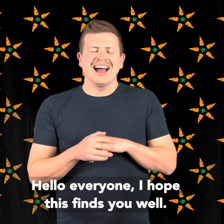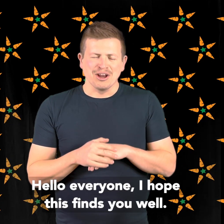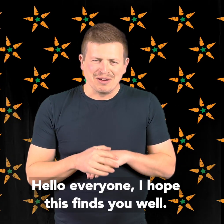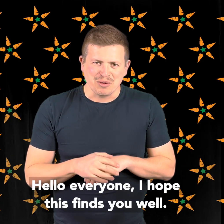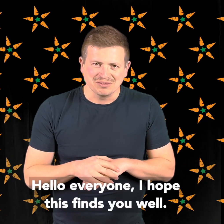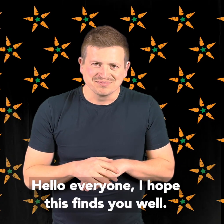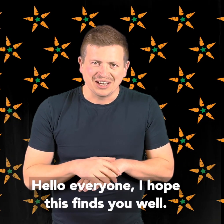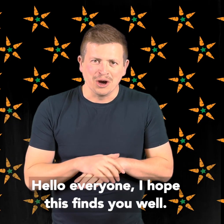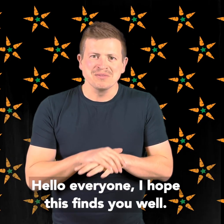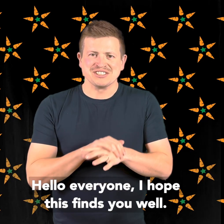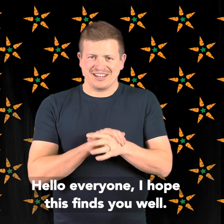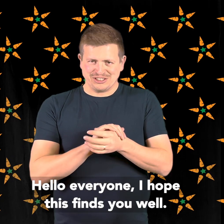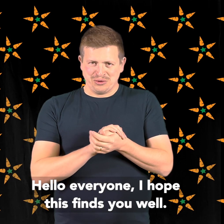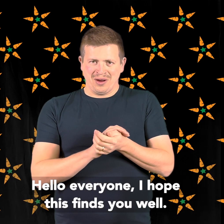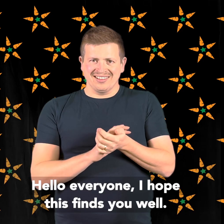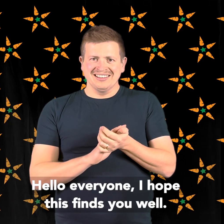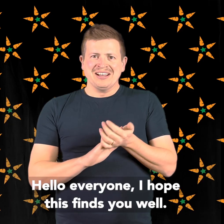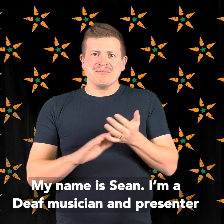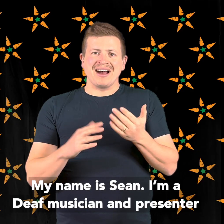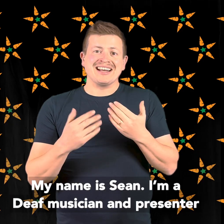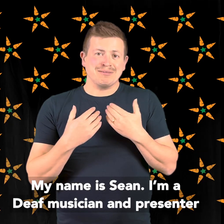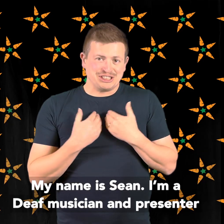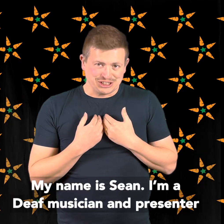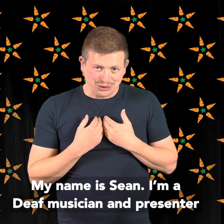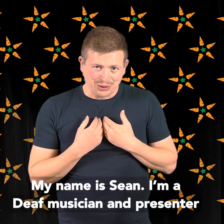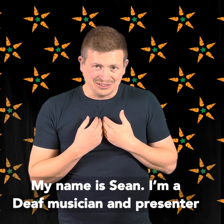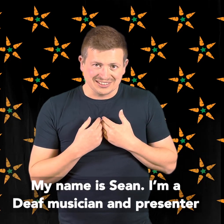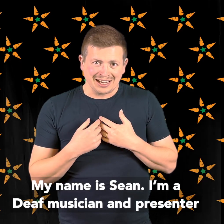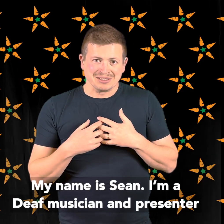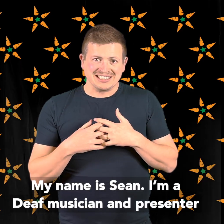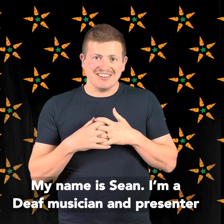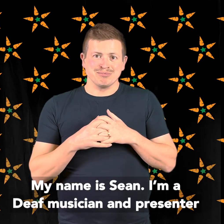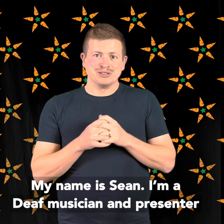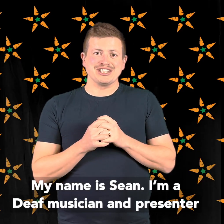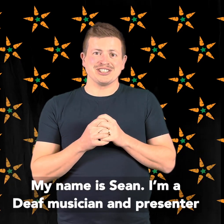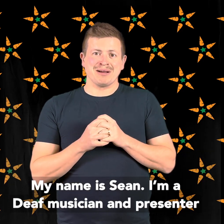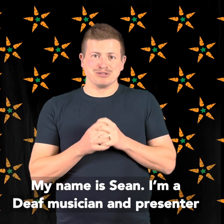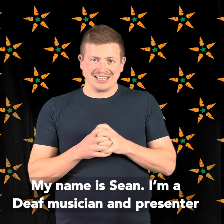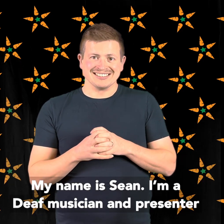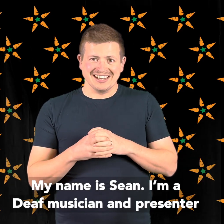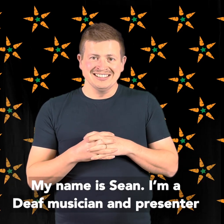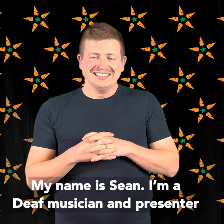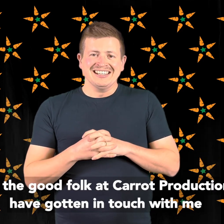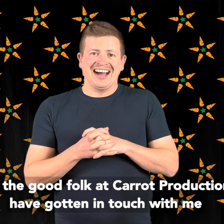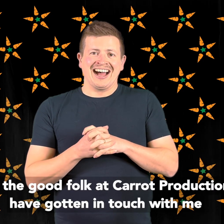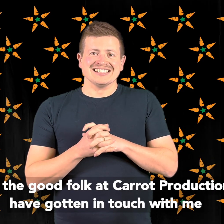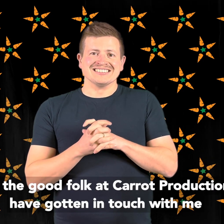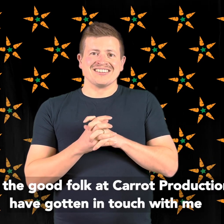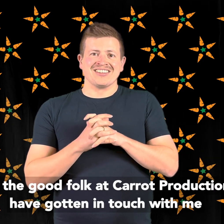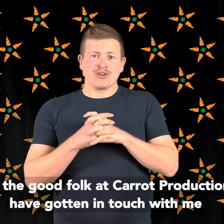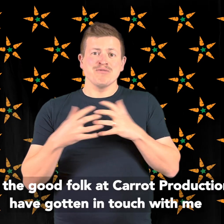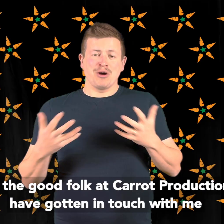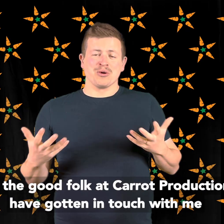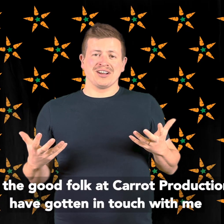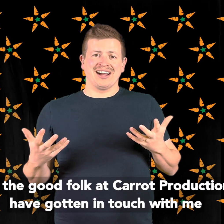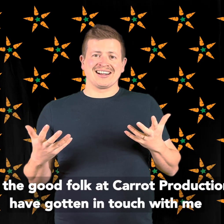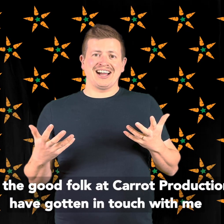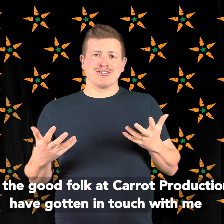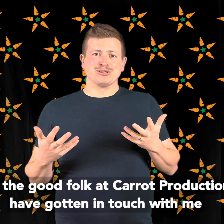Hello everyone, I hope this finds you well. My name is Sean, I'm a deaf musician and presenter, and the good folk at Cara